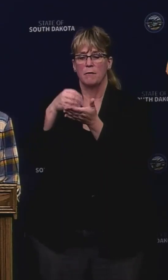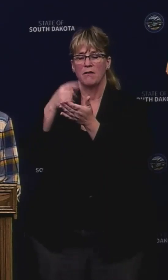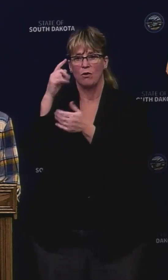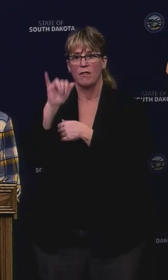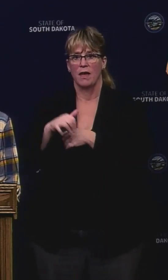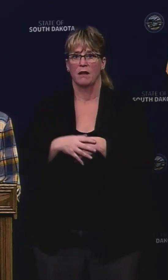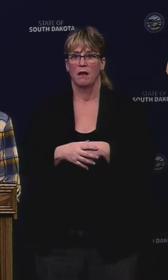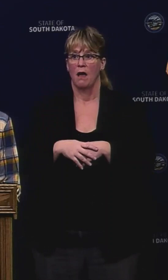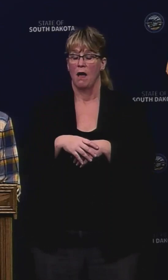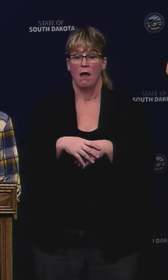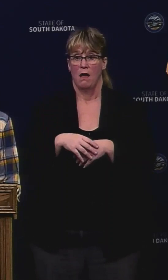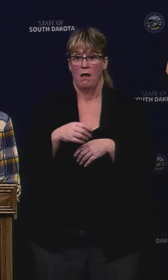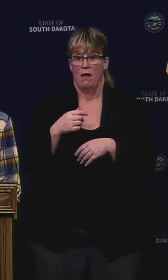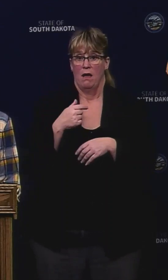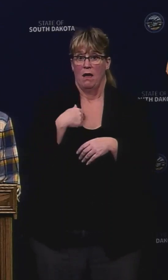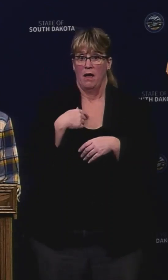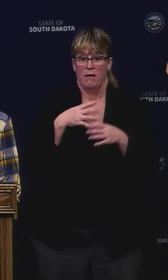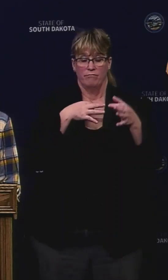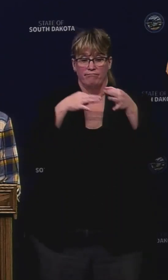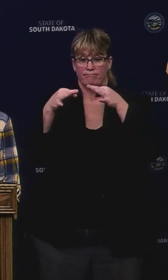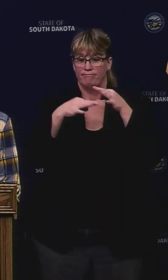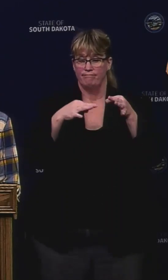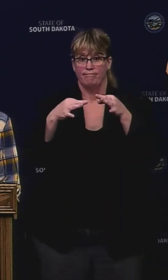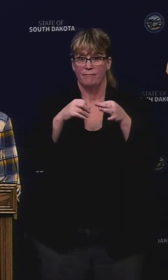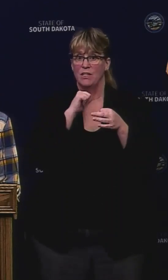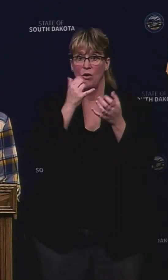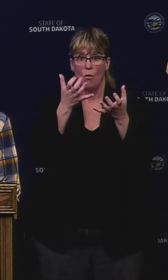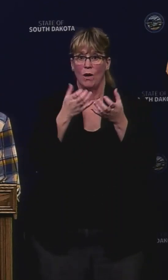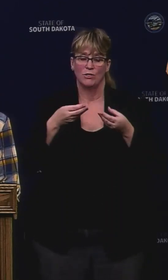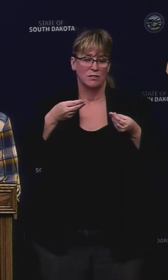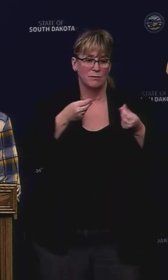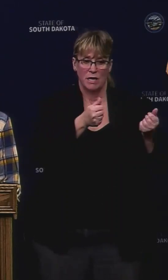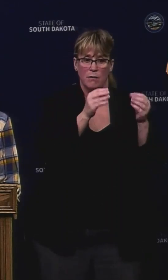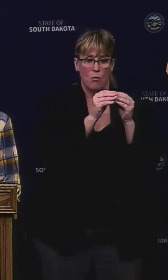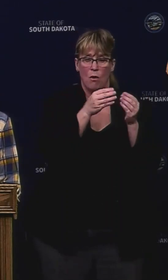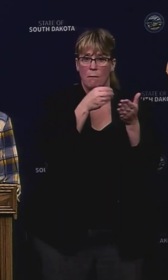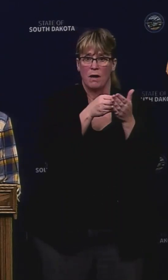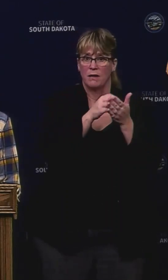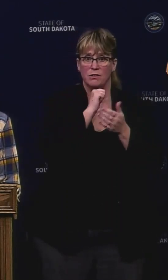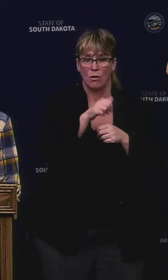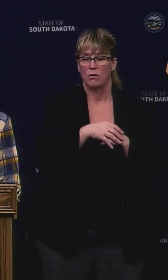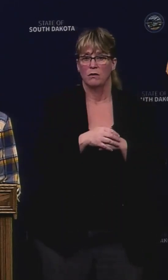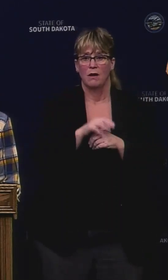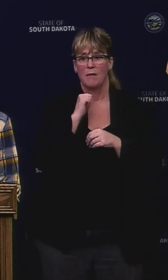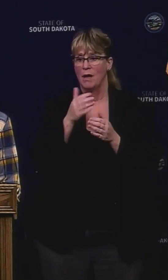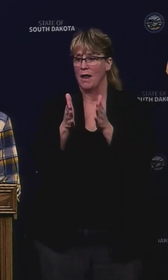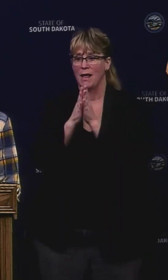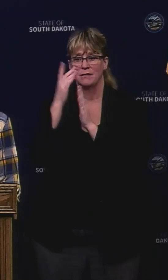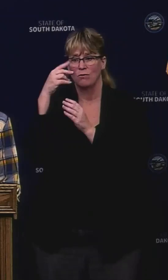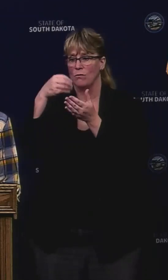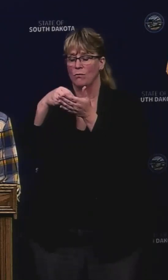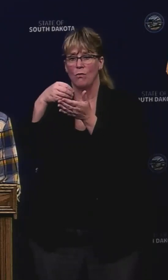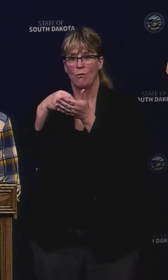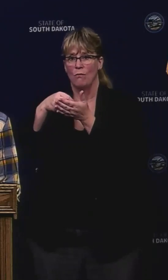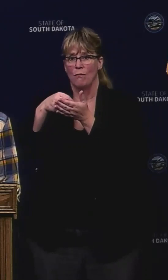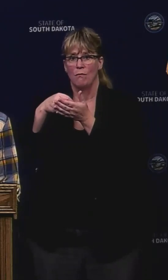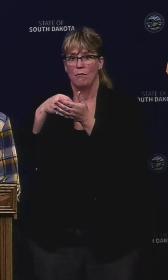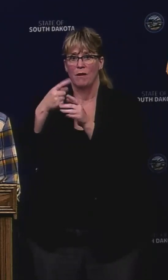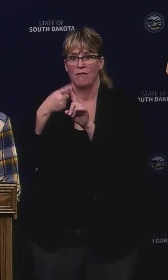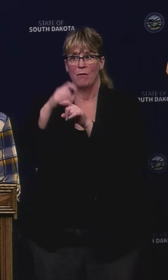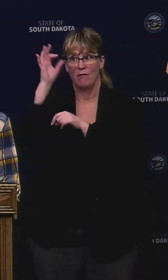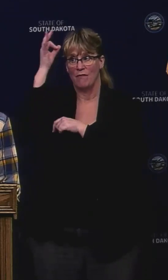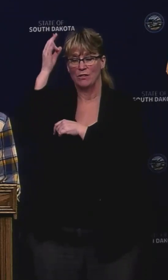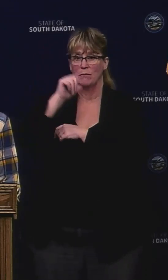I've told everyone is that I don't want you to go spend more money. I'm not asking for more money from the federal government. What